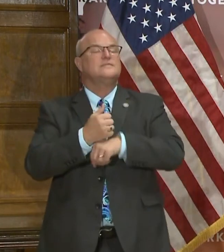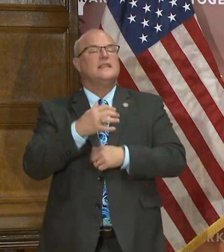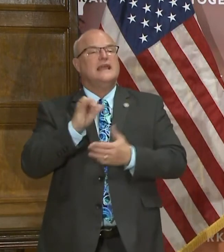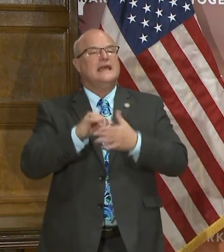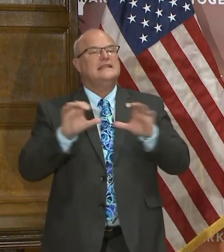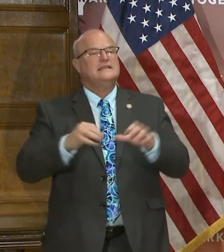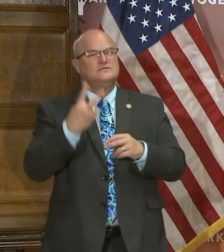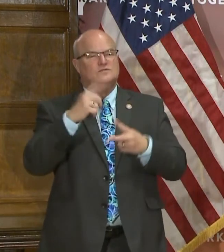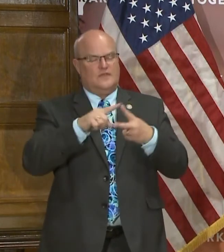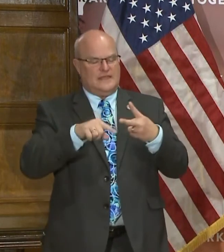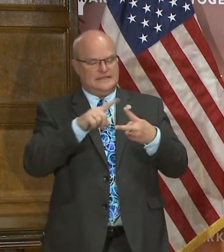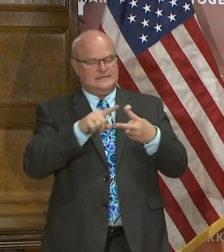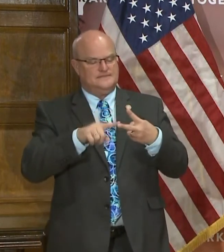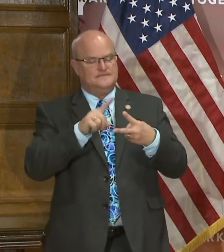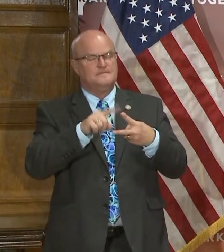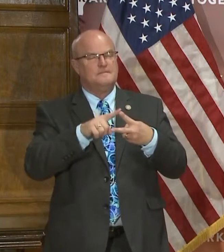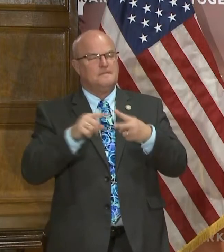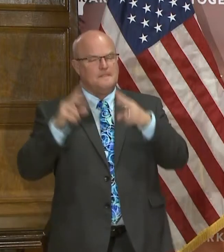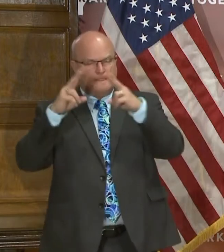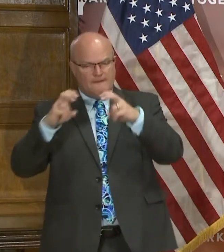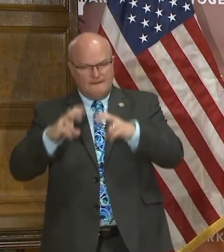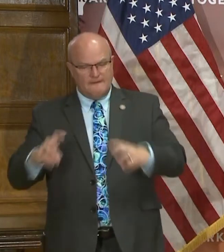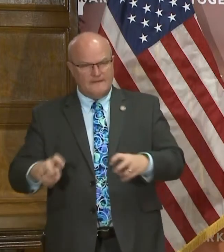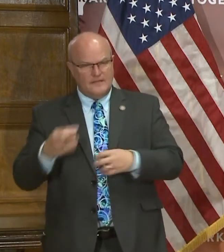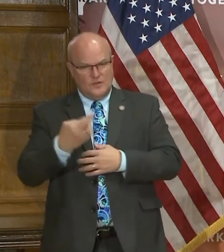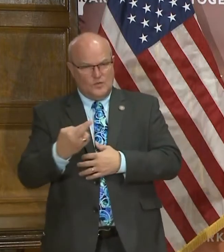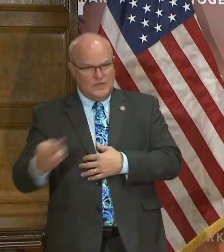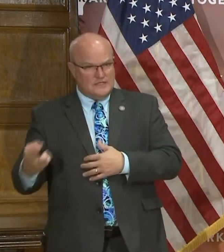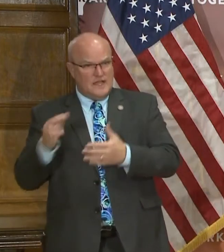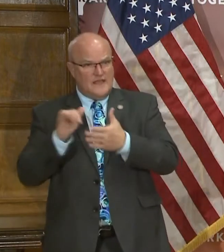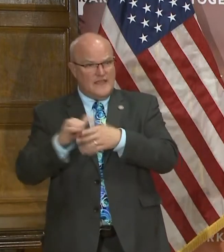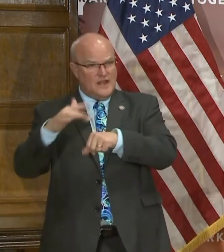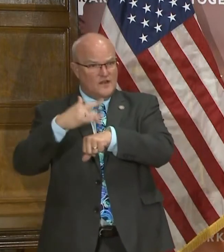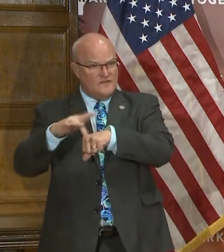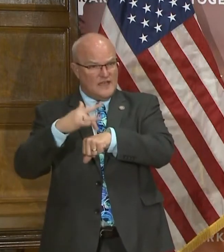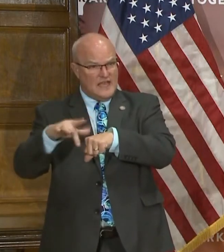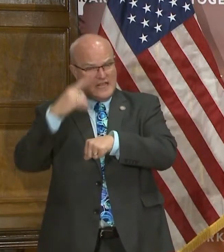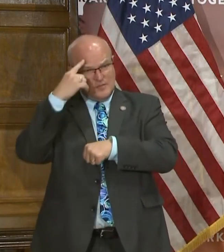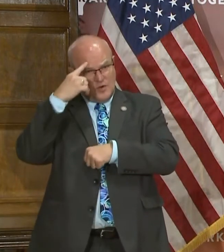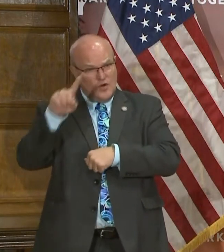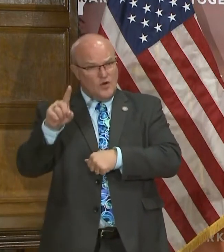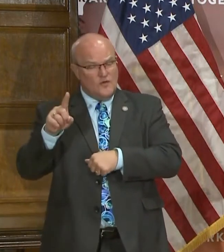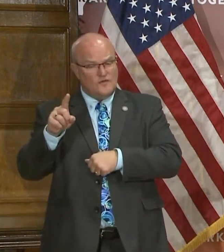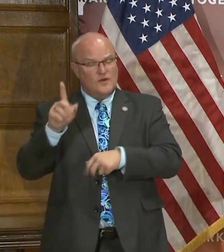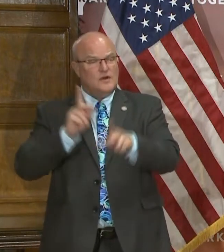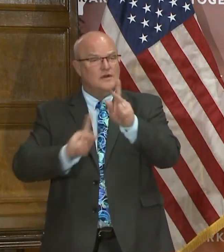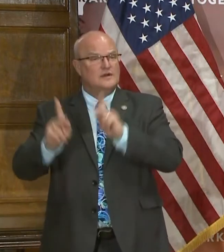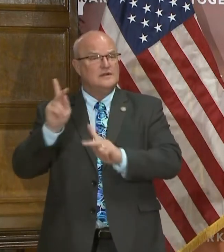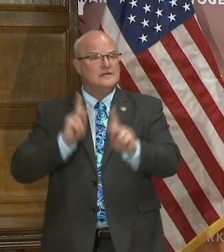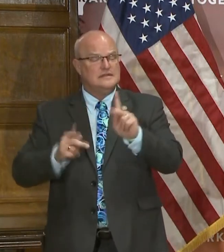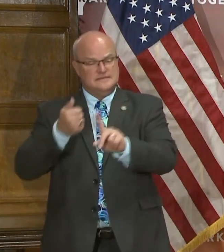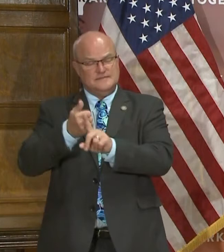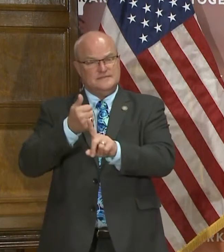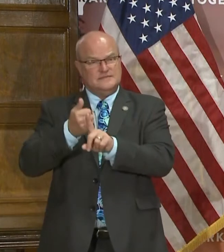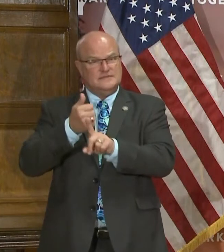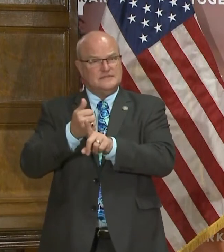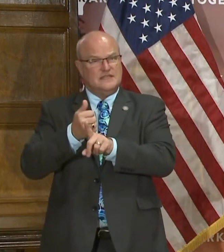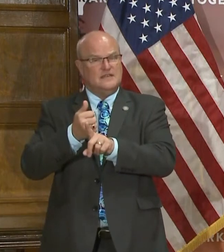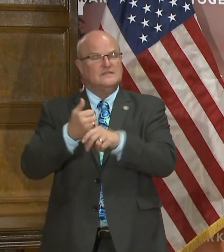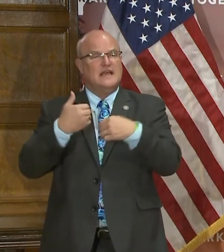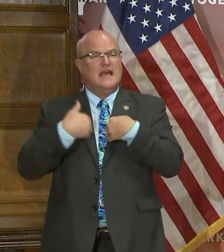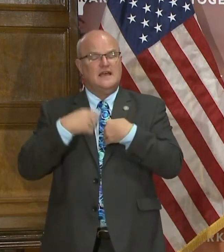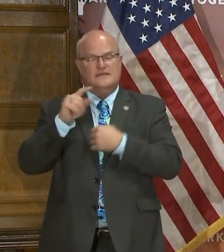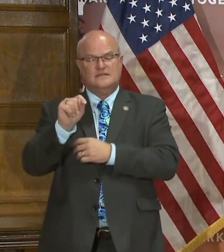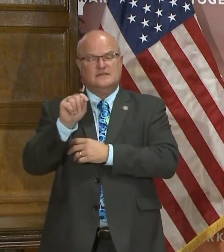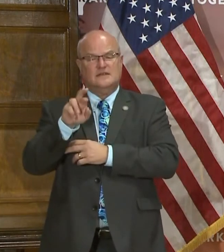two things. One is it assesses the resources that are available for individuals who have been subjected